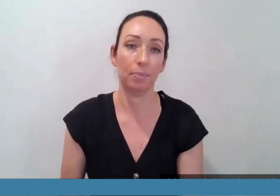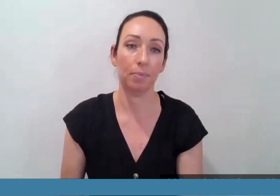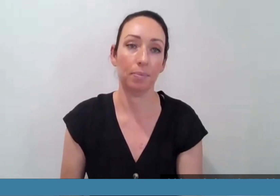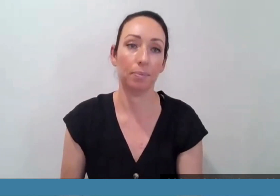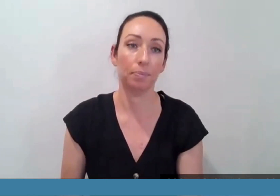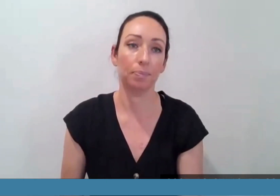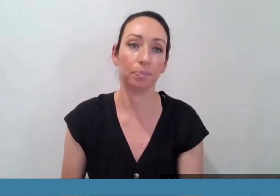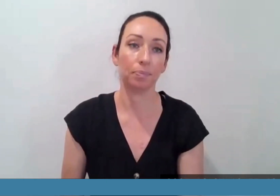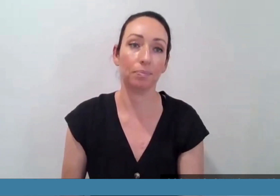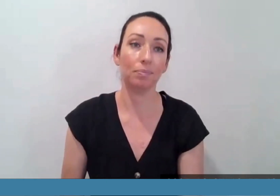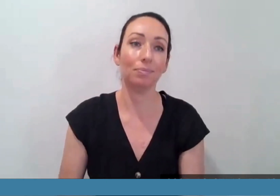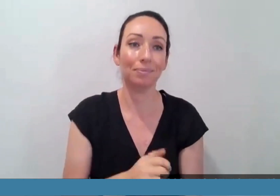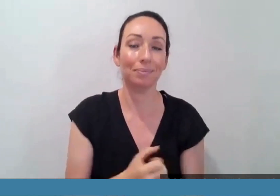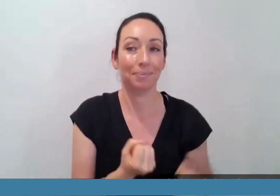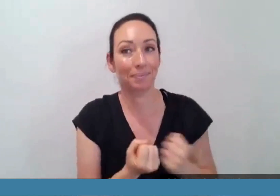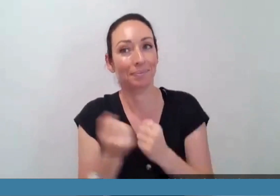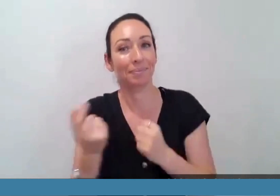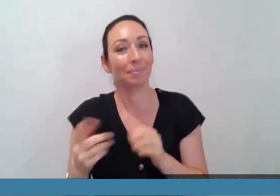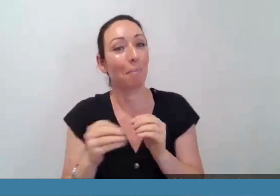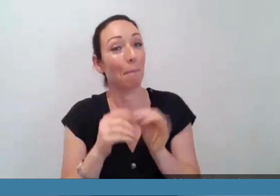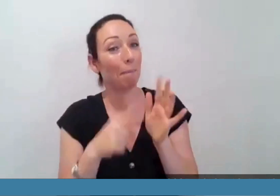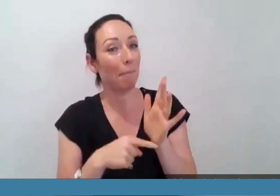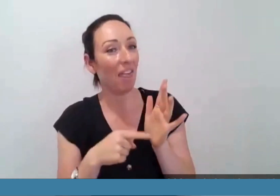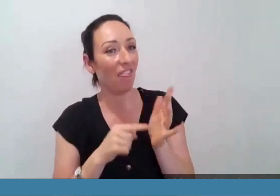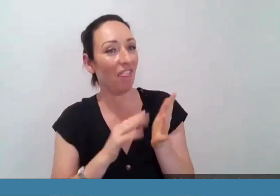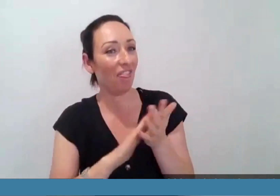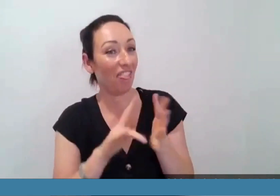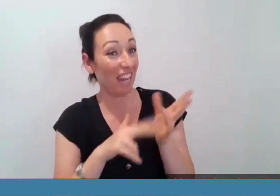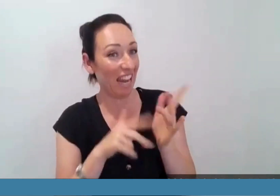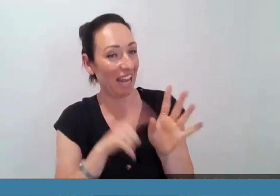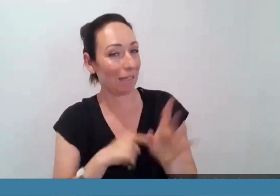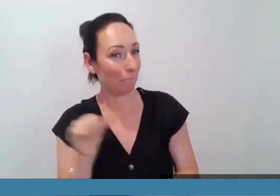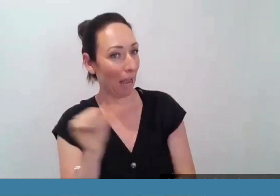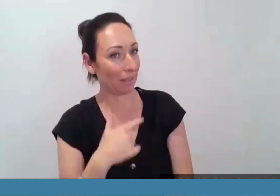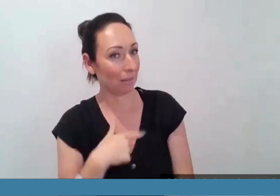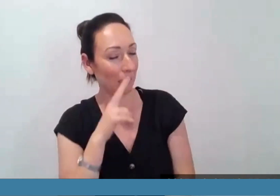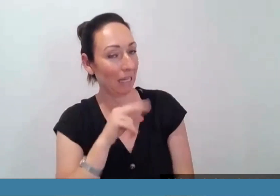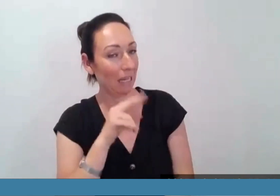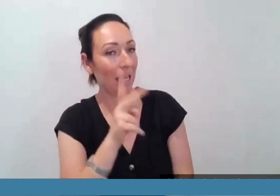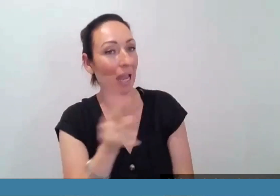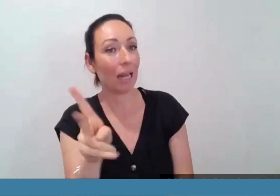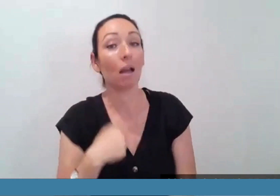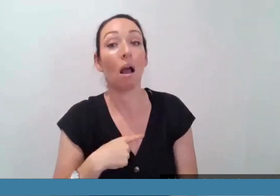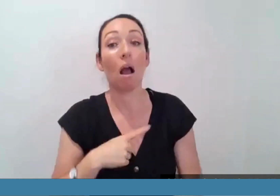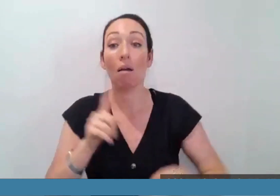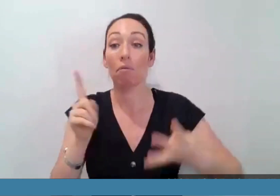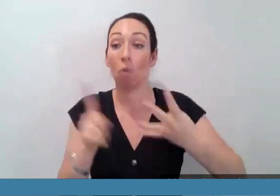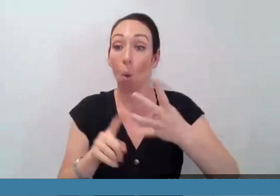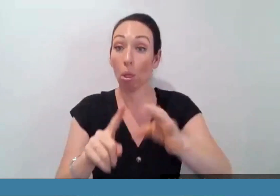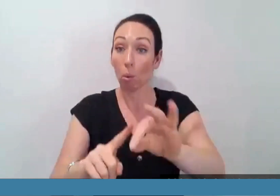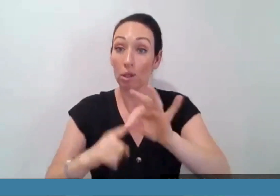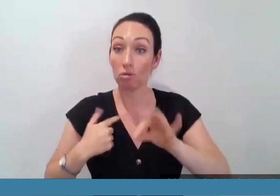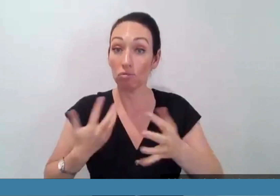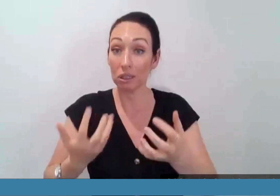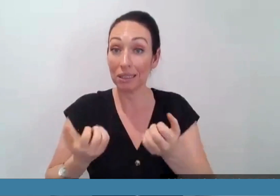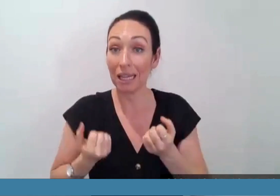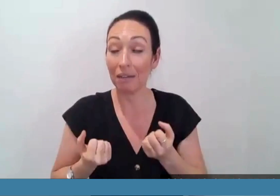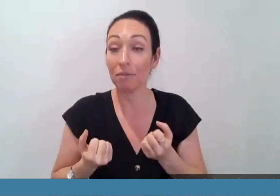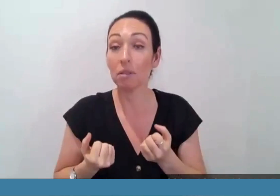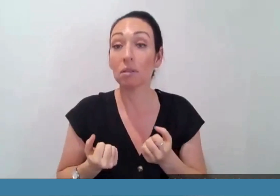Bethany speaking. So a fourth question that has come through was, can I focus on a narrower scope within